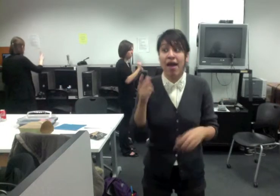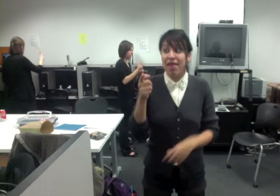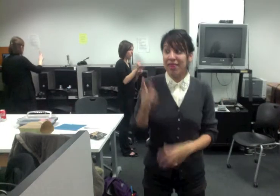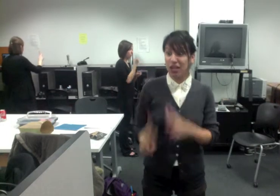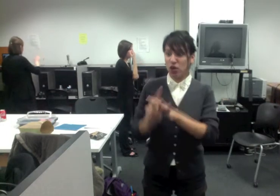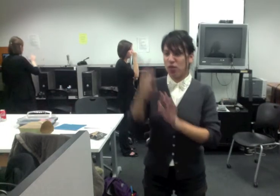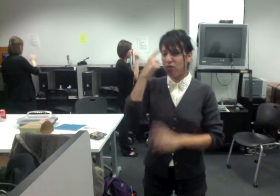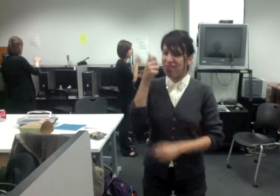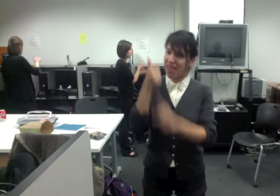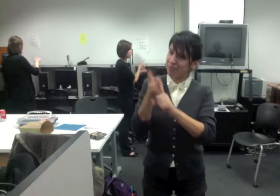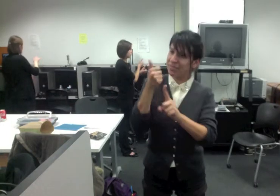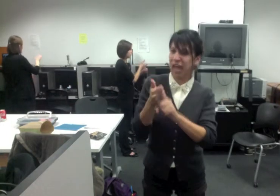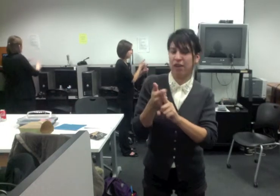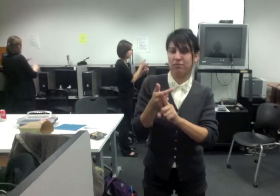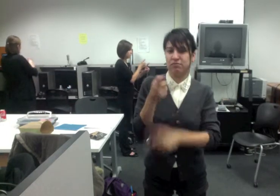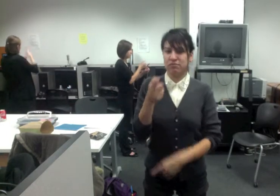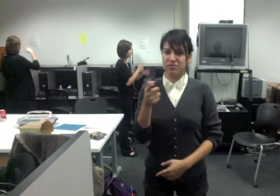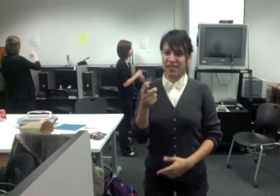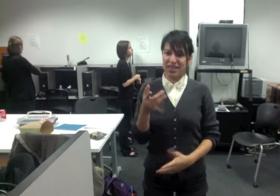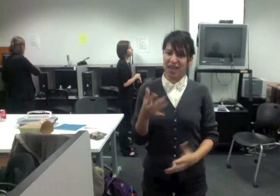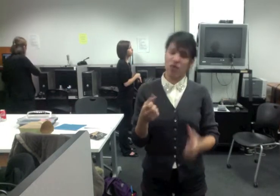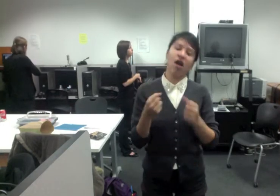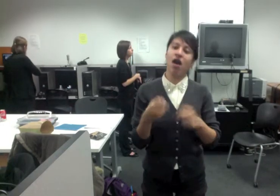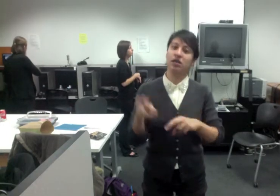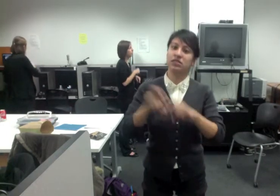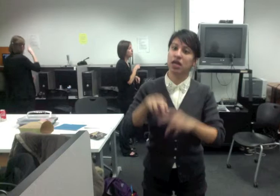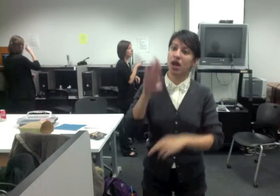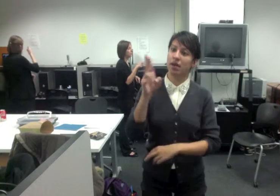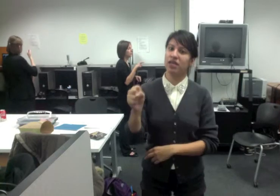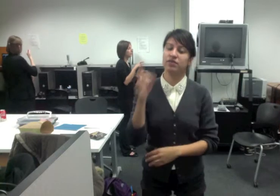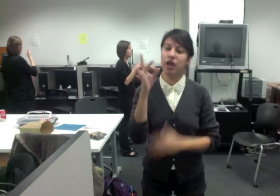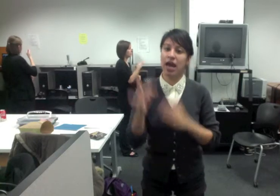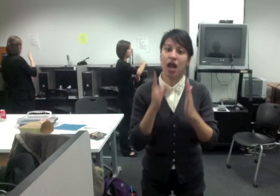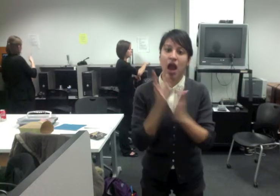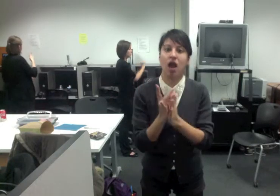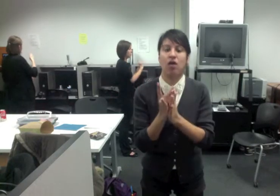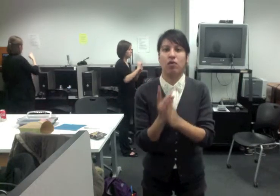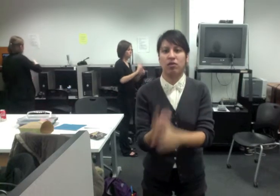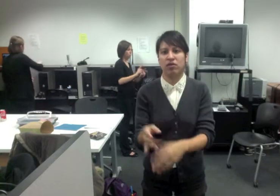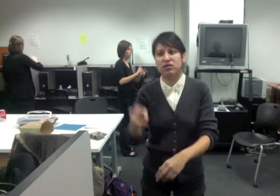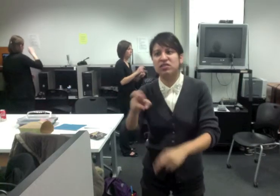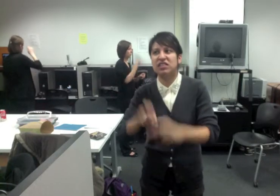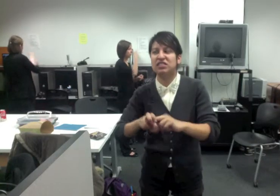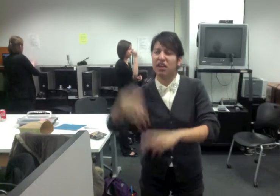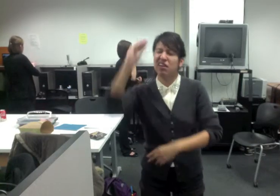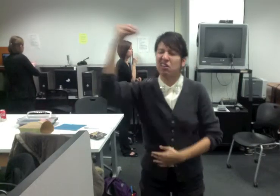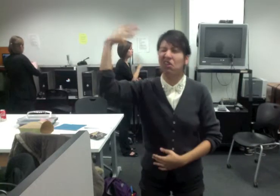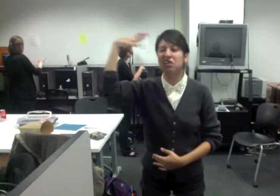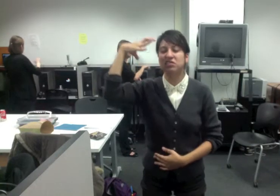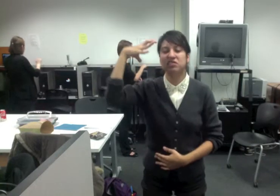8 hours to stand in the sun in Washington in the middle of August. It's what they believed. And it wasn't about black versus white. 25% of the audience